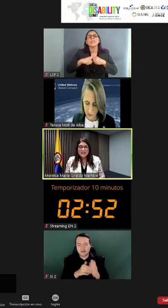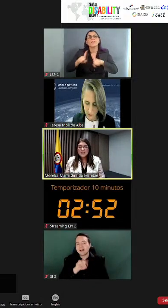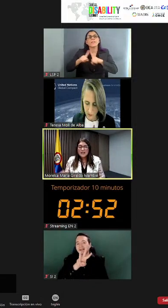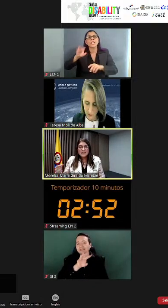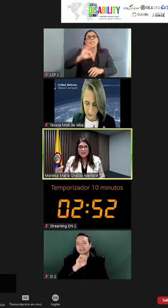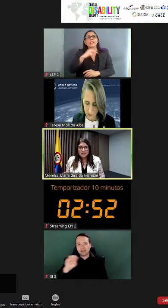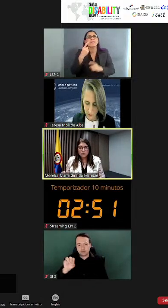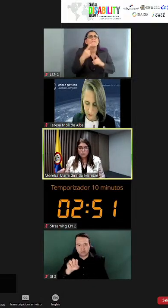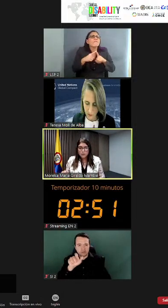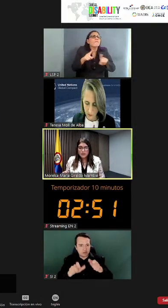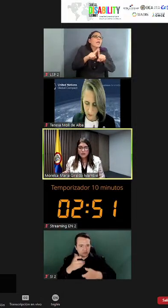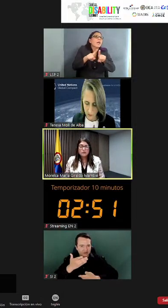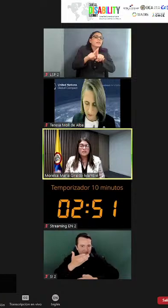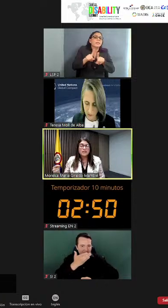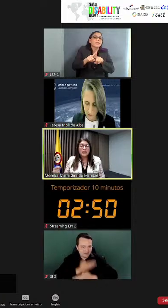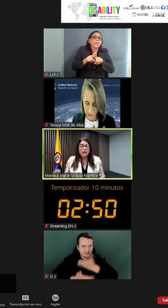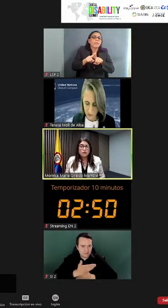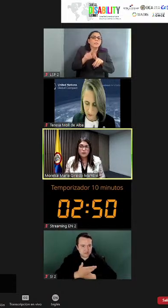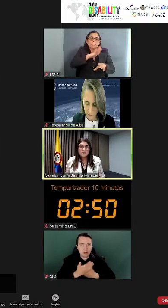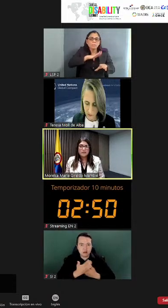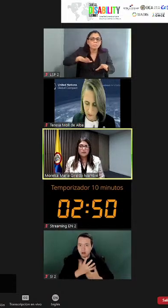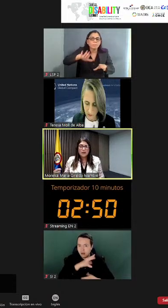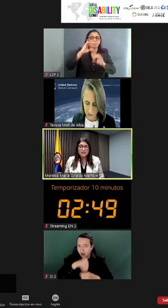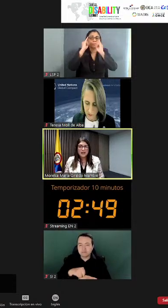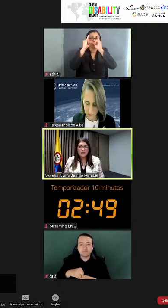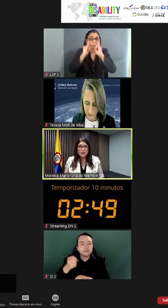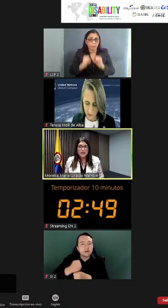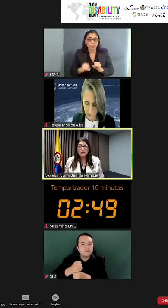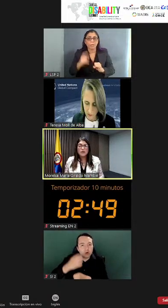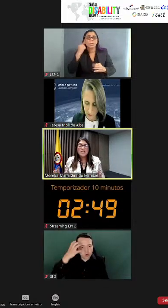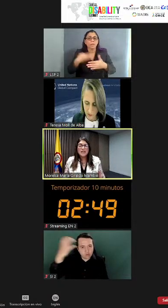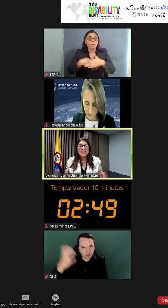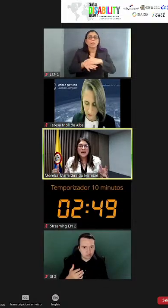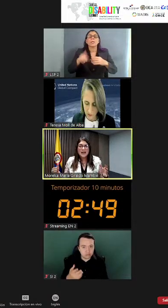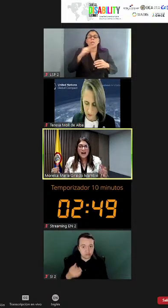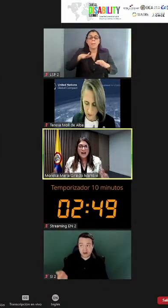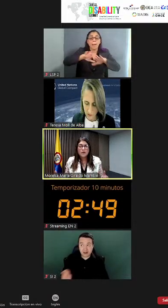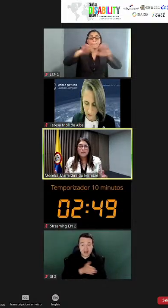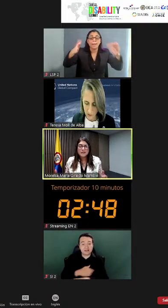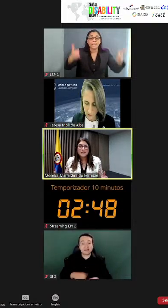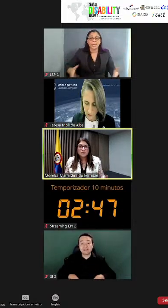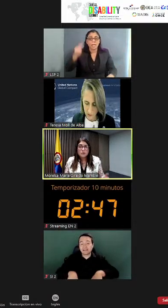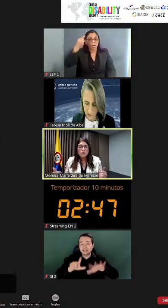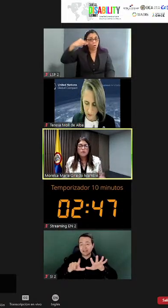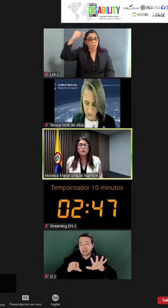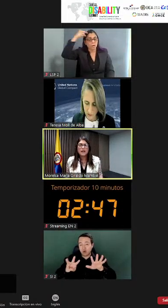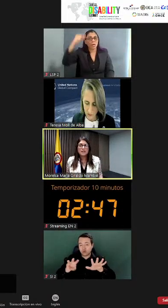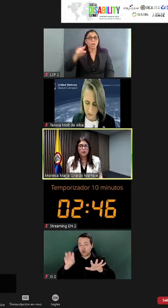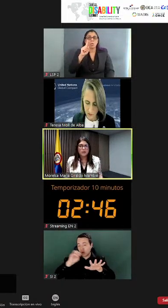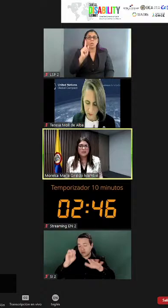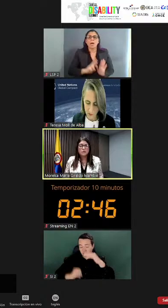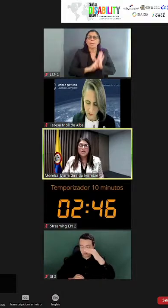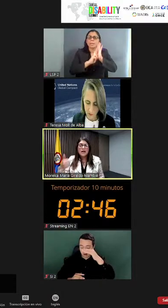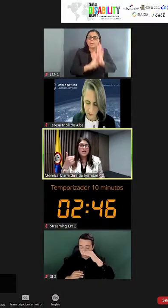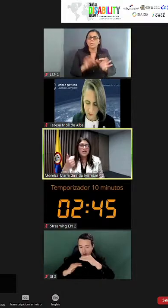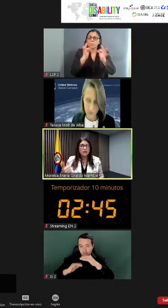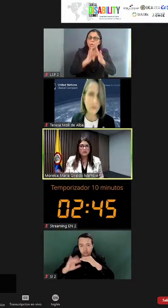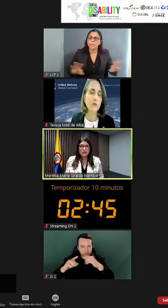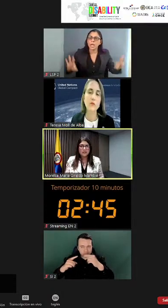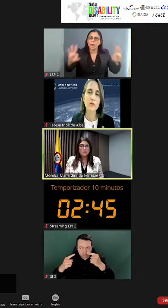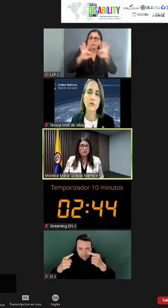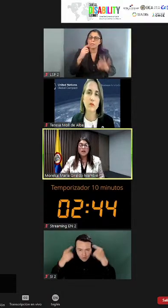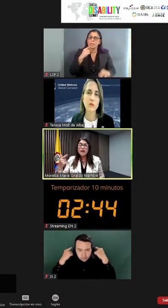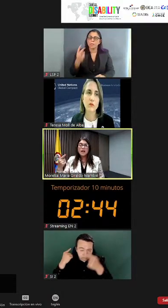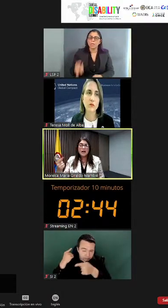of people with disabilities who are part of the different bodies of the public sector 78 is the goal of the government and here we have